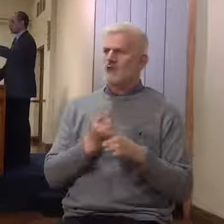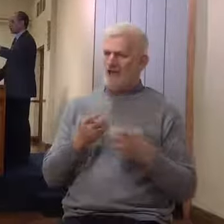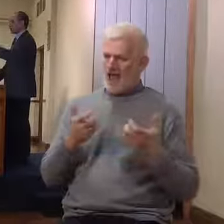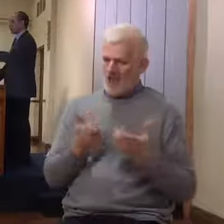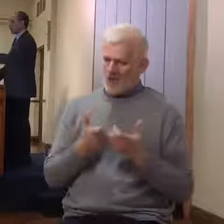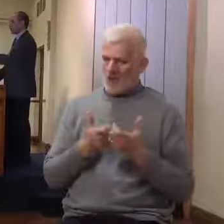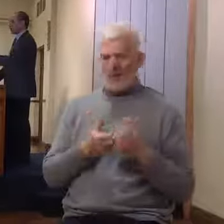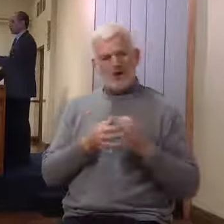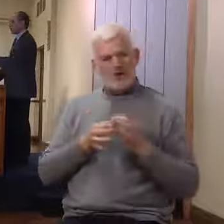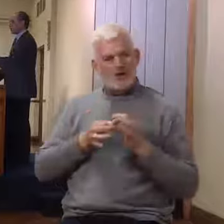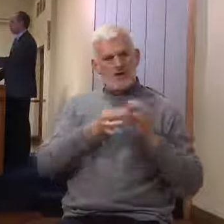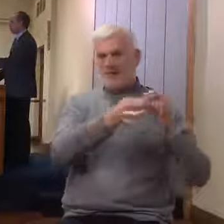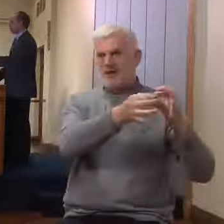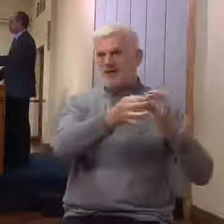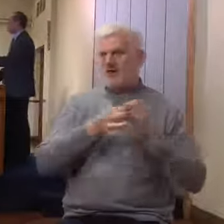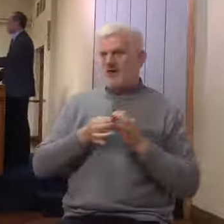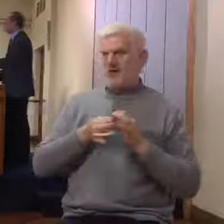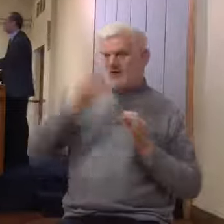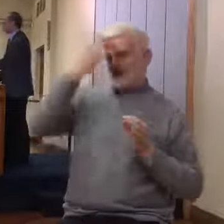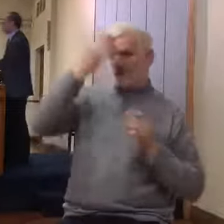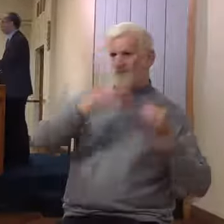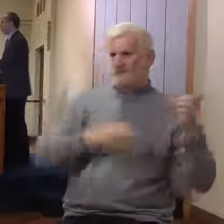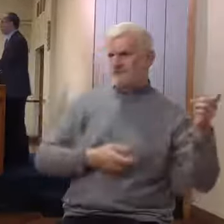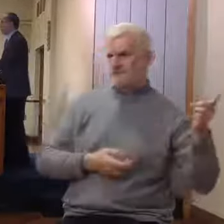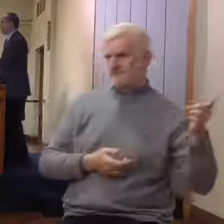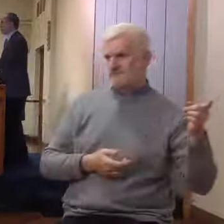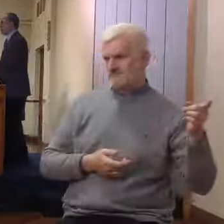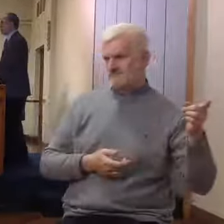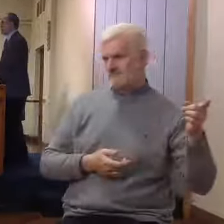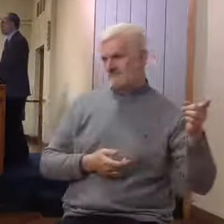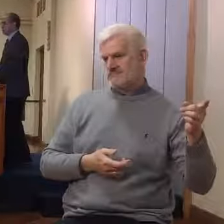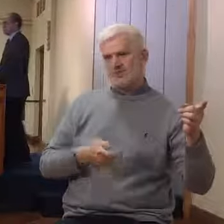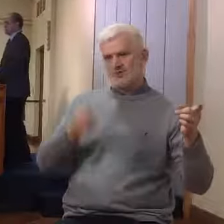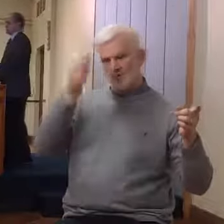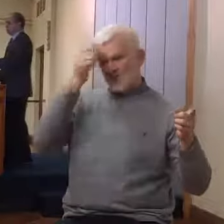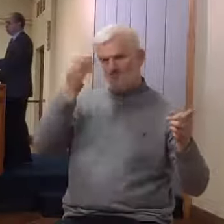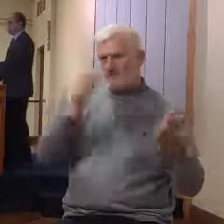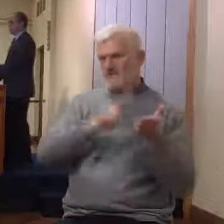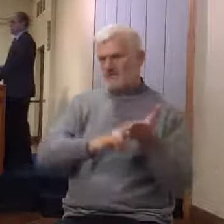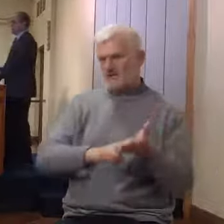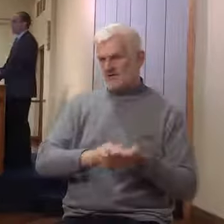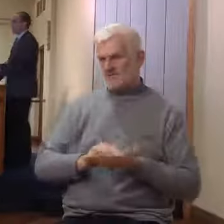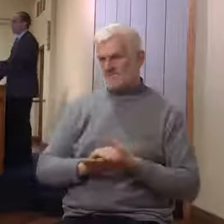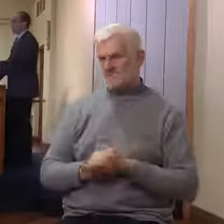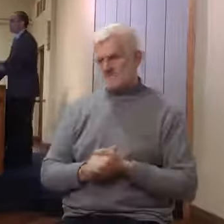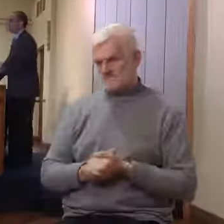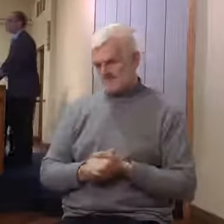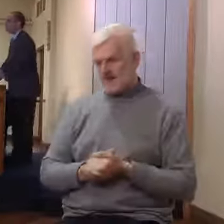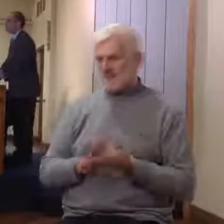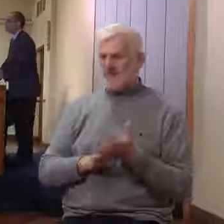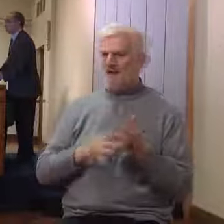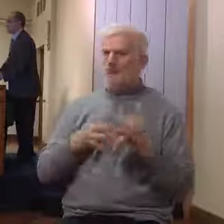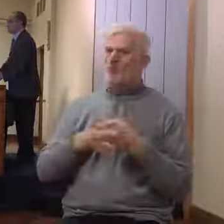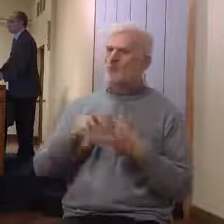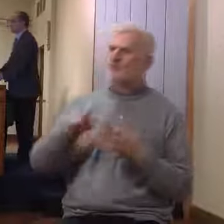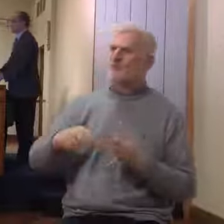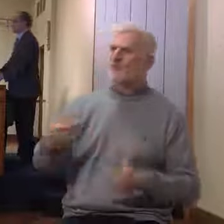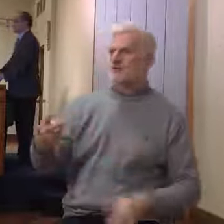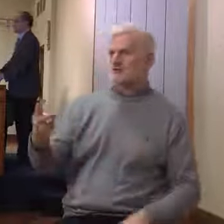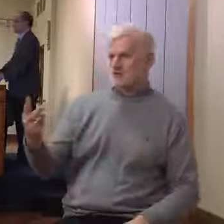us and authorities. Just to give you a few of them, well known to them, to us, Matthew chapter